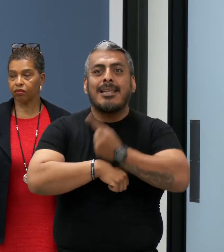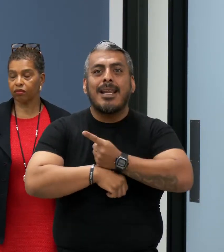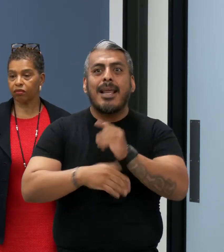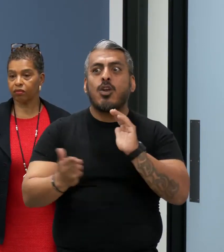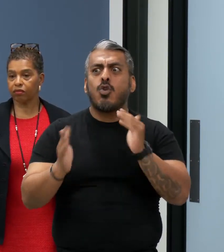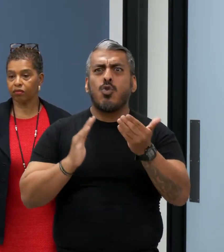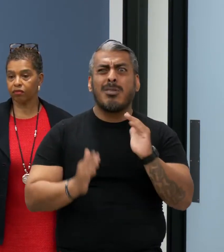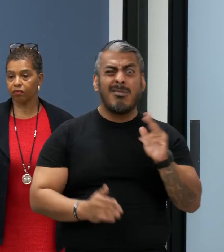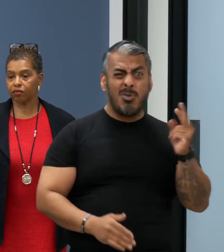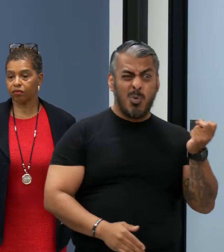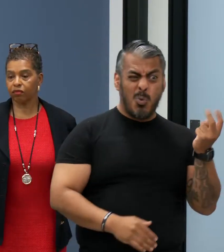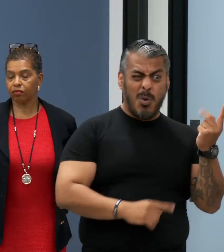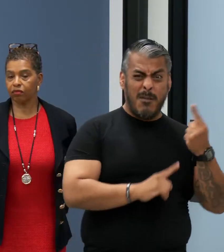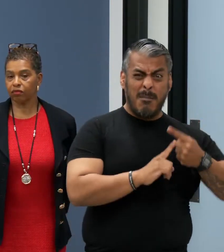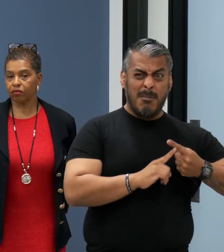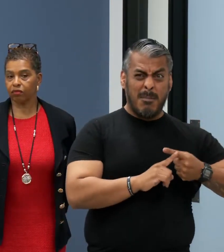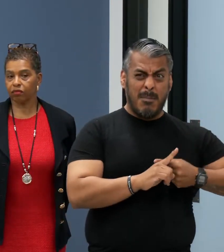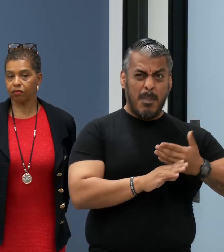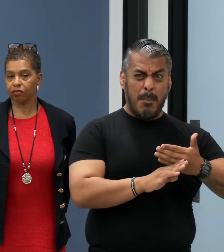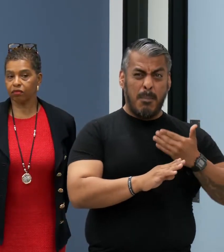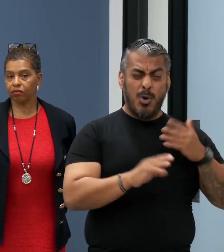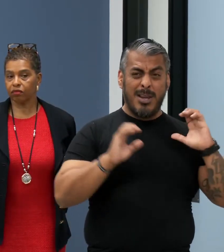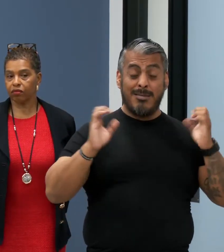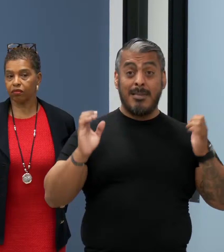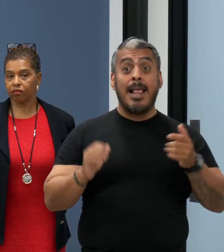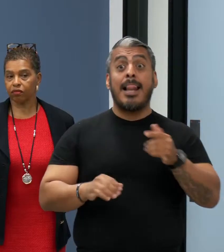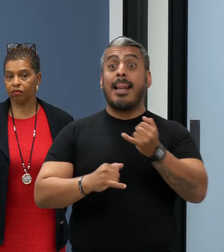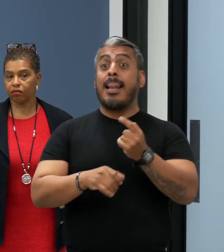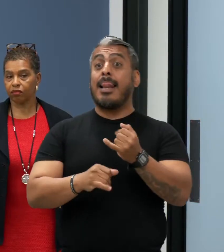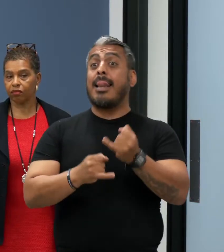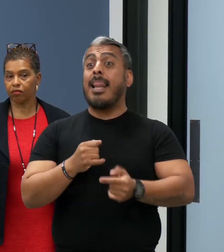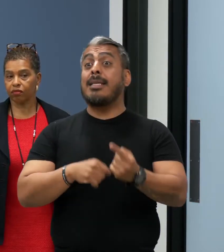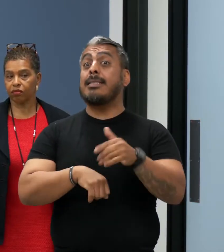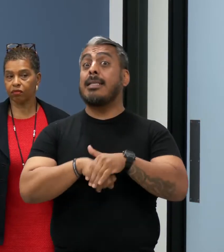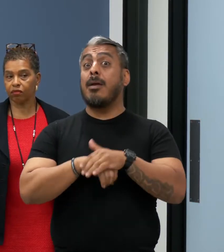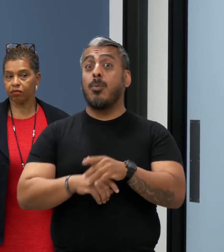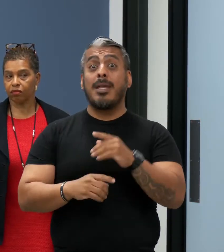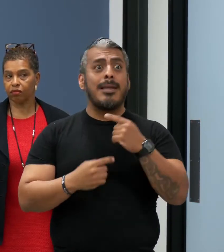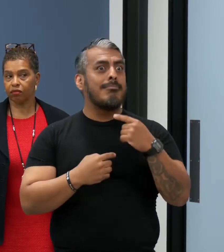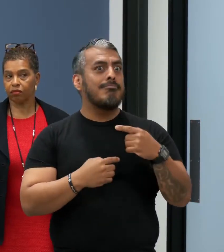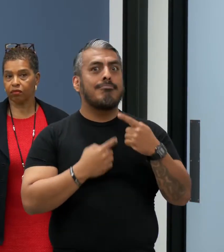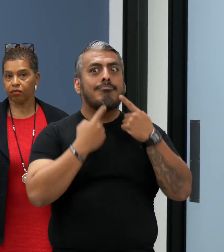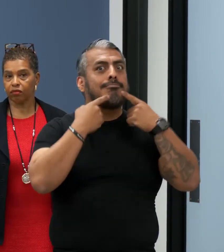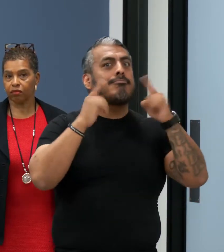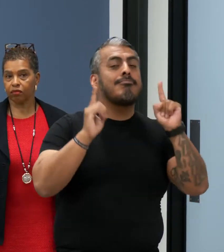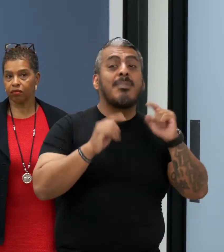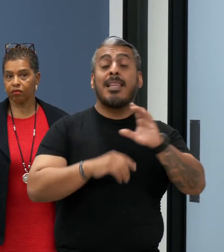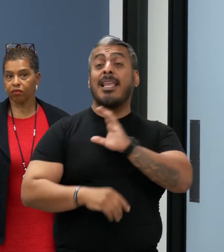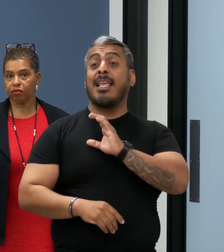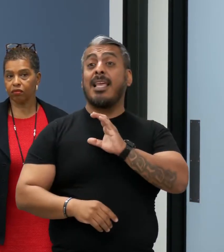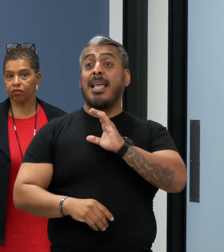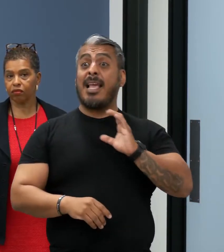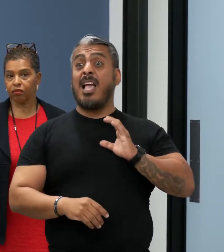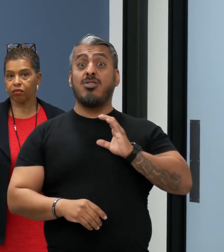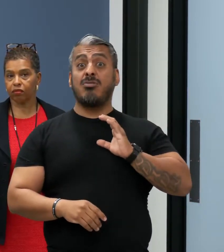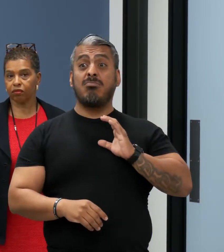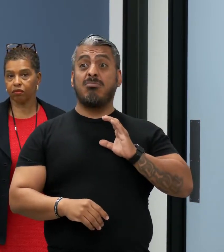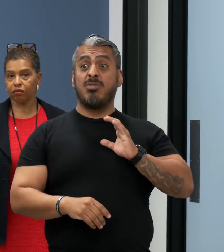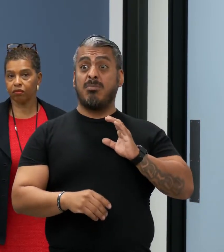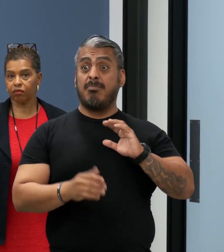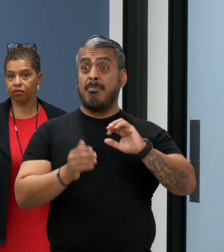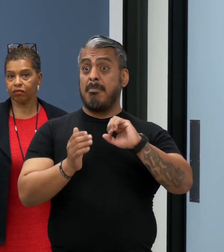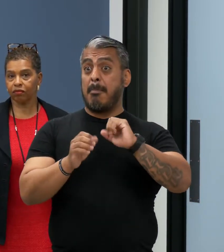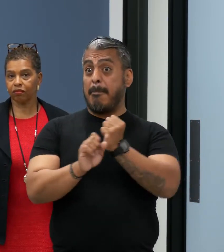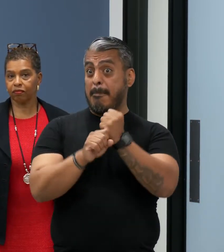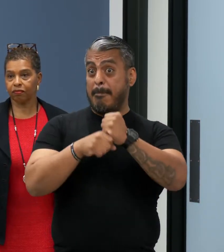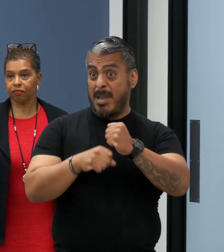to 12 months pre-emergency. Last night, we gave direction to the City Council to take some of those provisions and make them permanent.